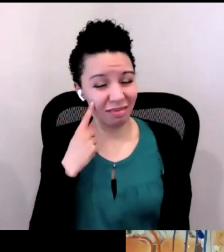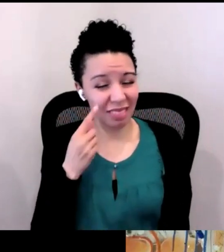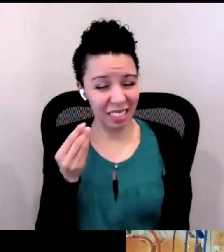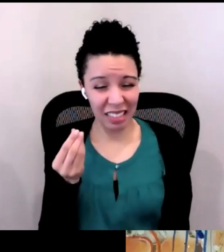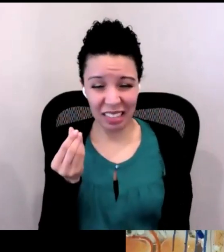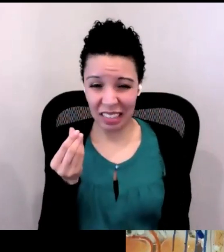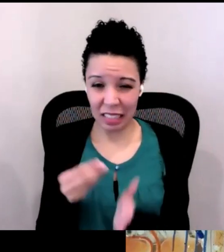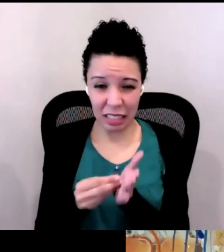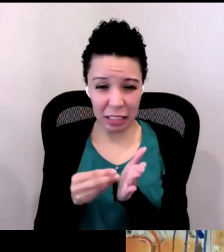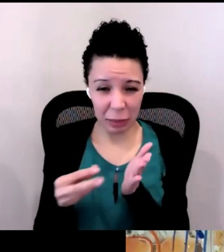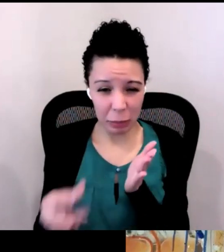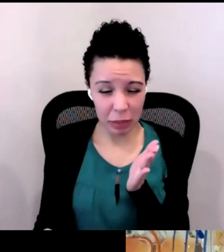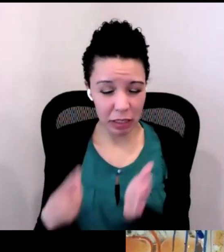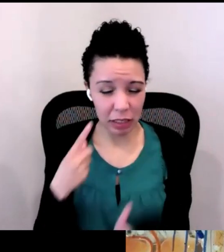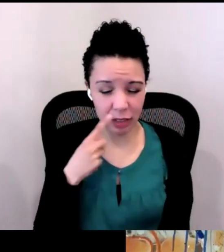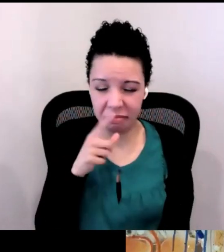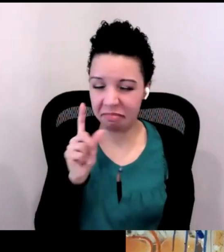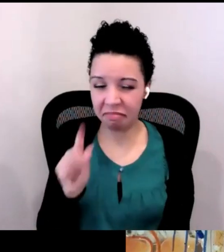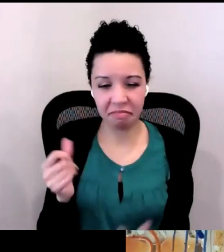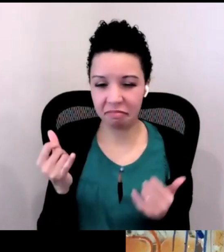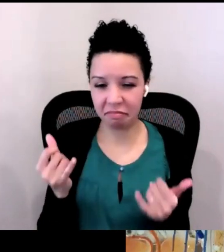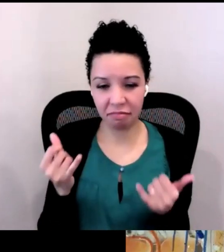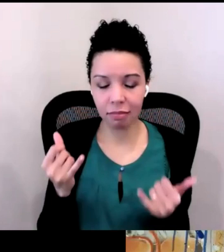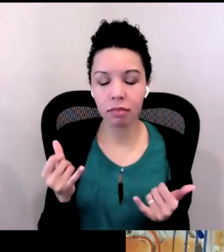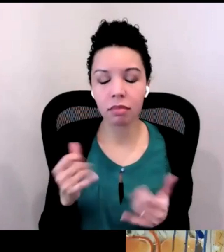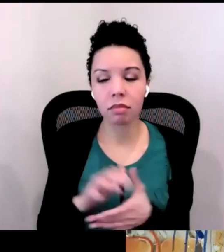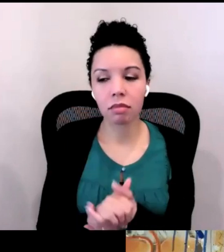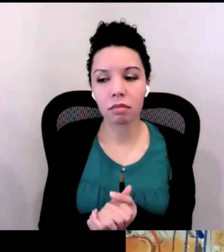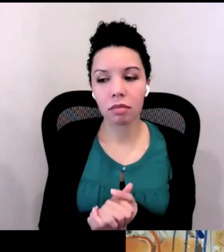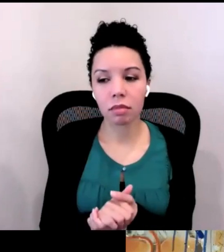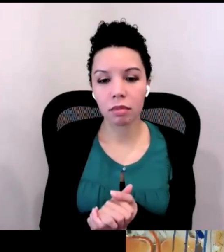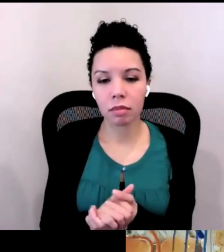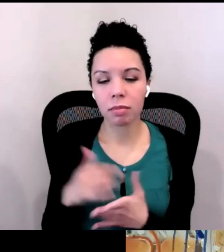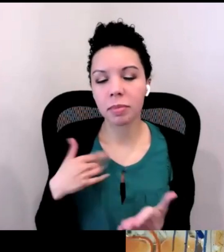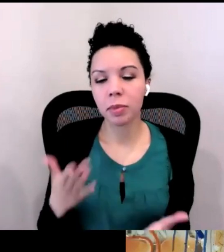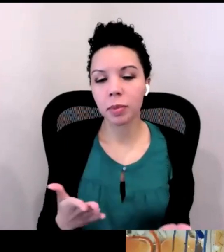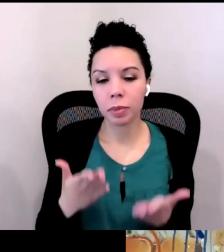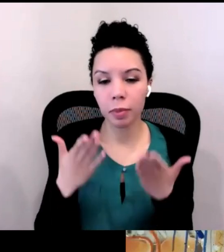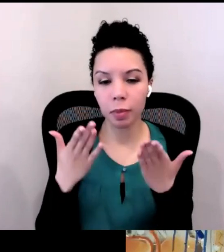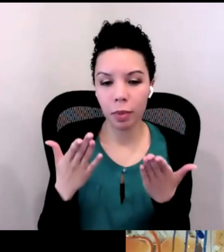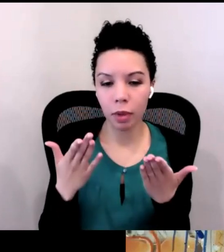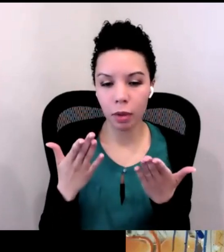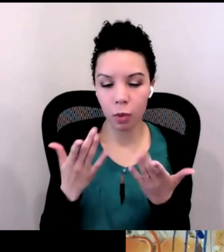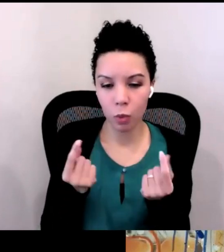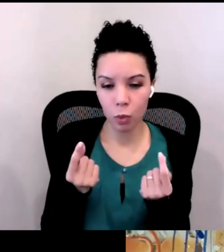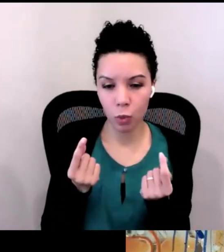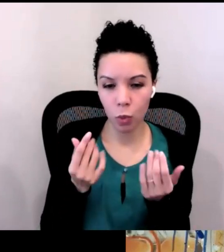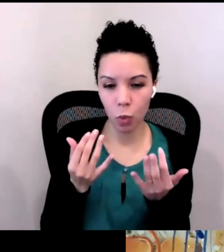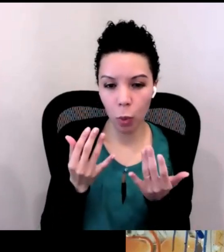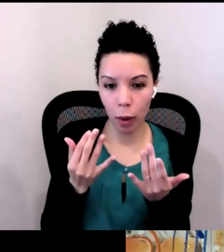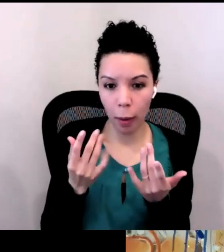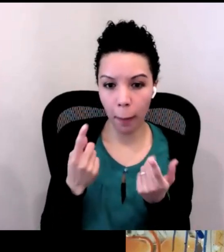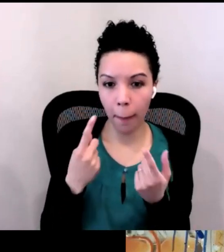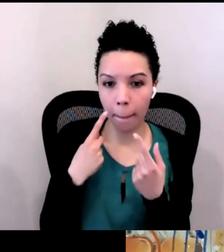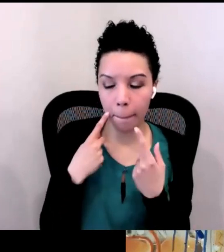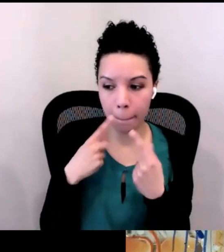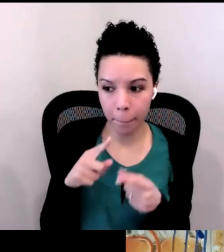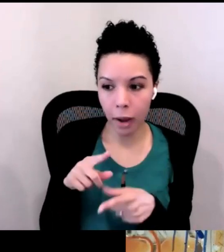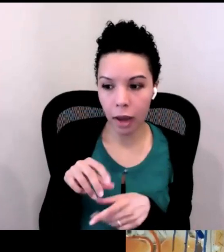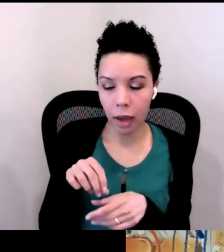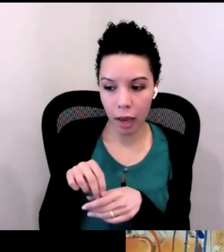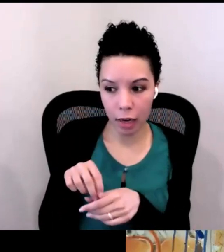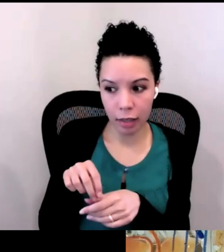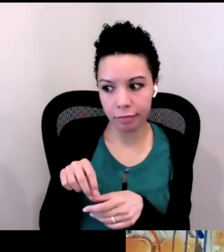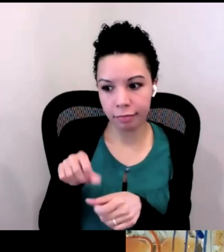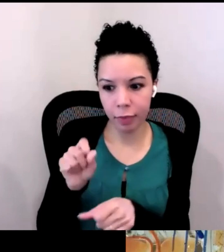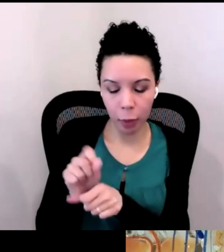don't think you need it right now. I would say wait until it's wait till you're in a position that you know you'll definitely be needing it all the